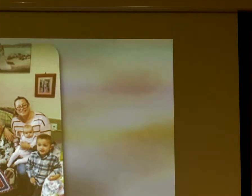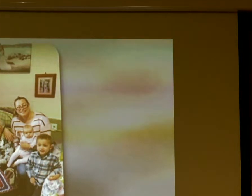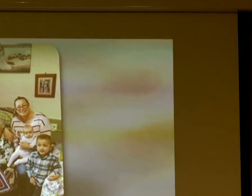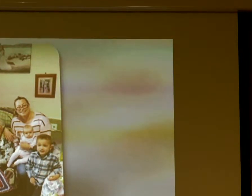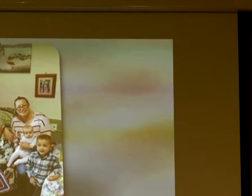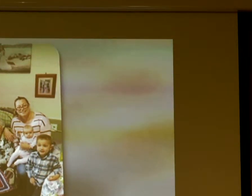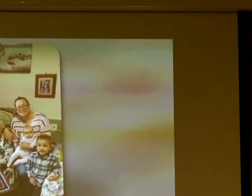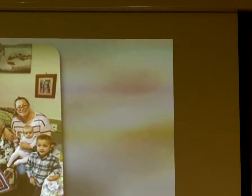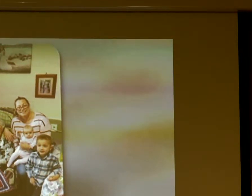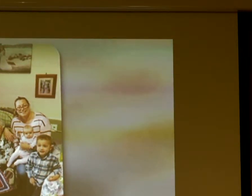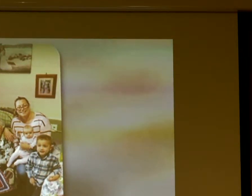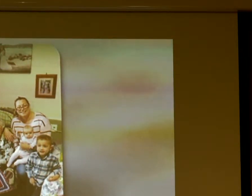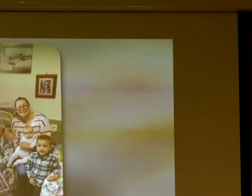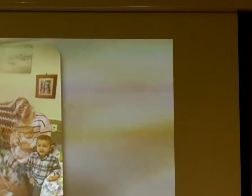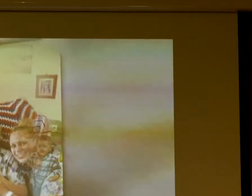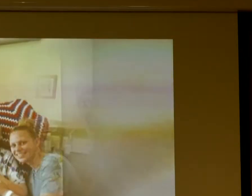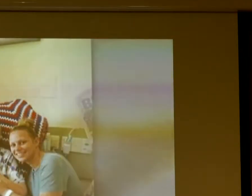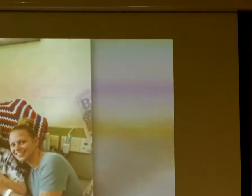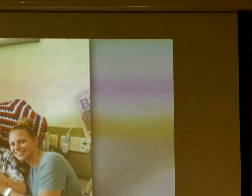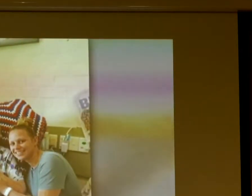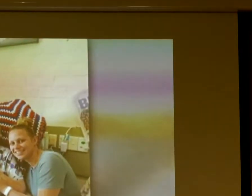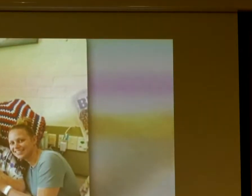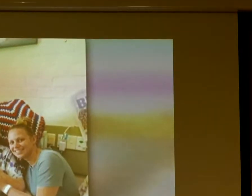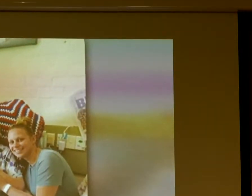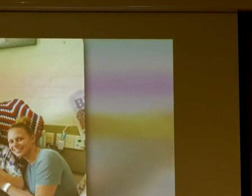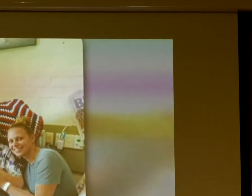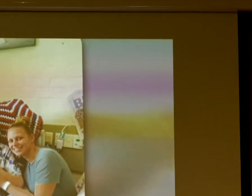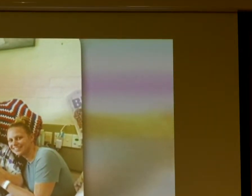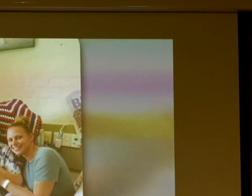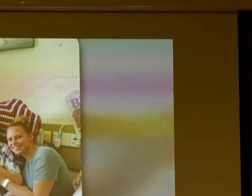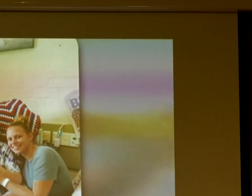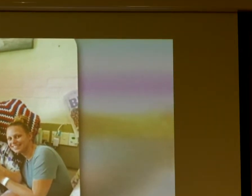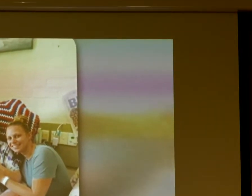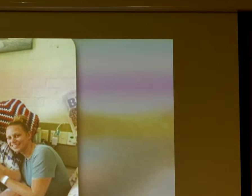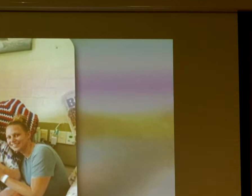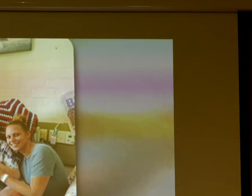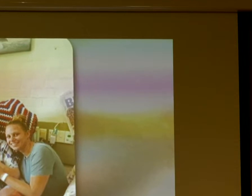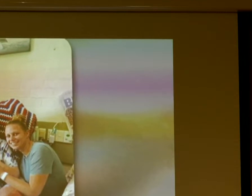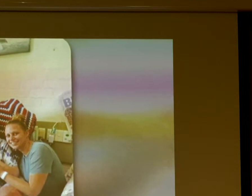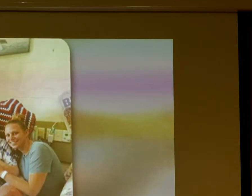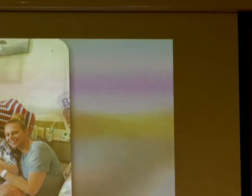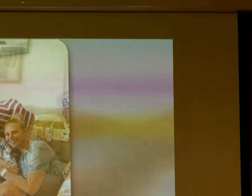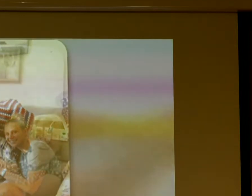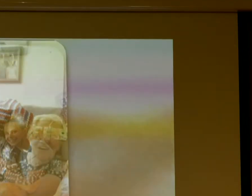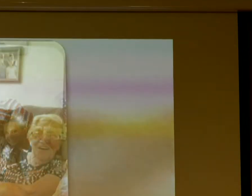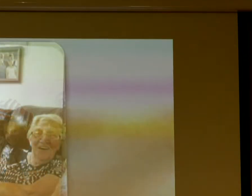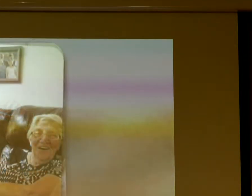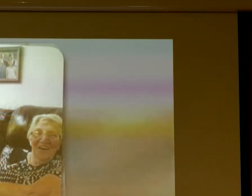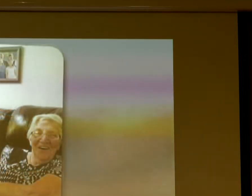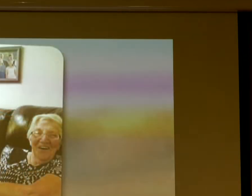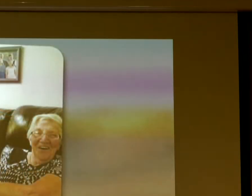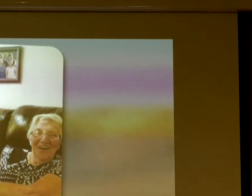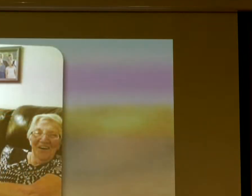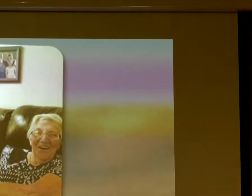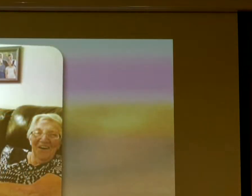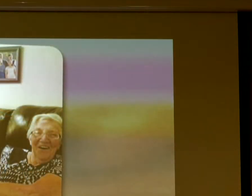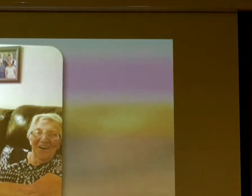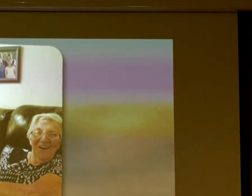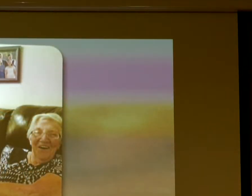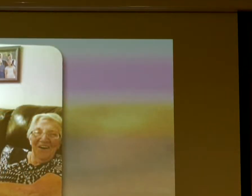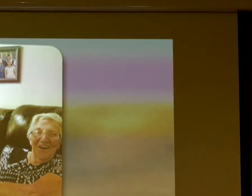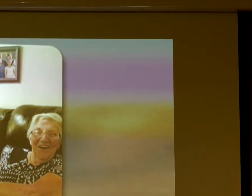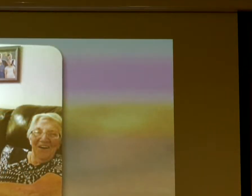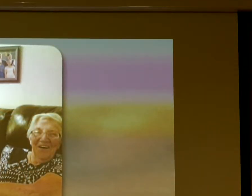she tied you to a kitchen chair. She broke your throne and cut your hair,